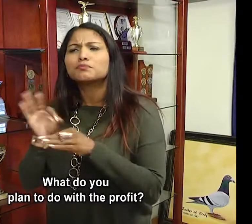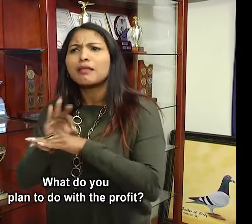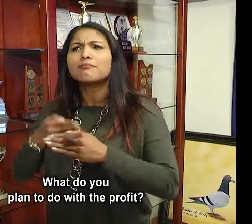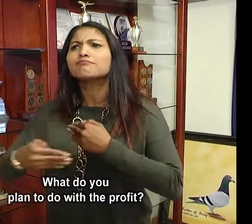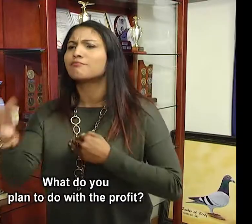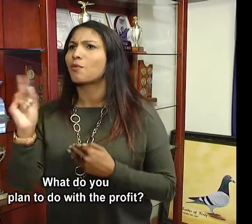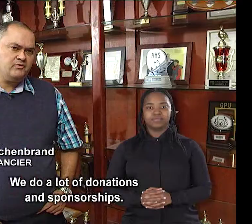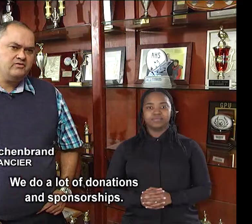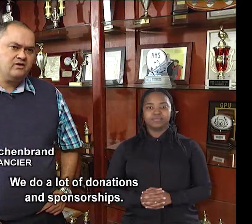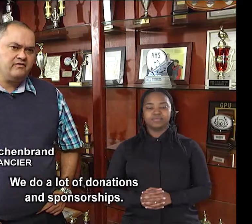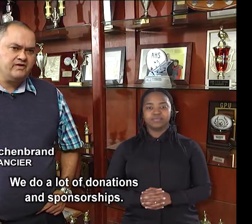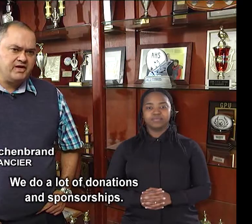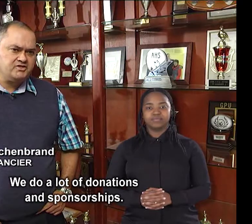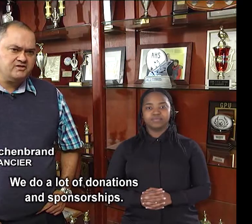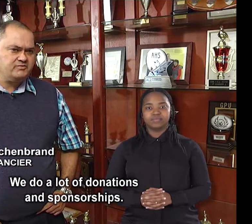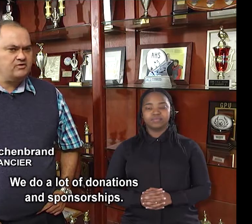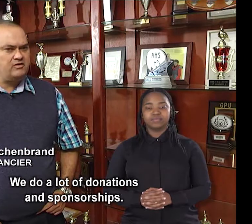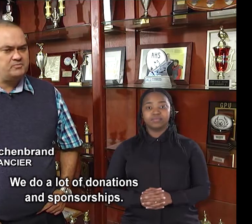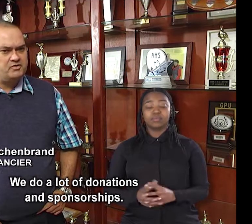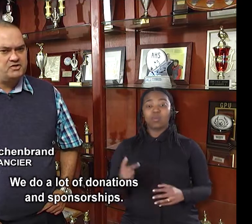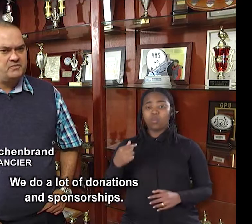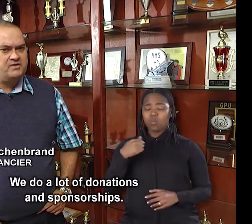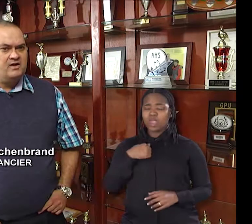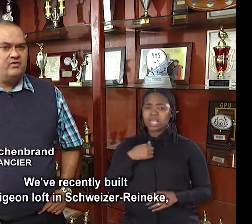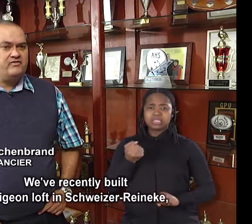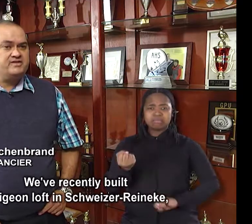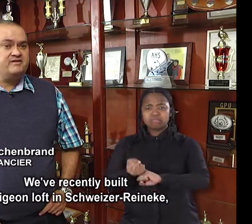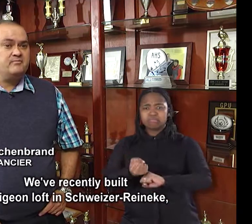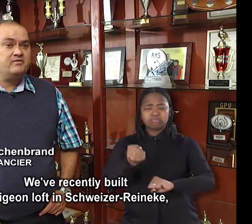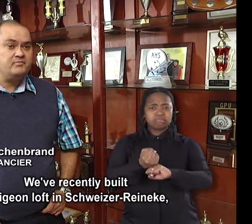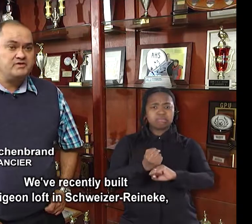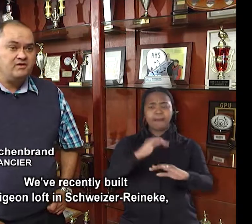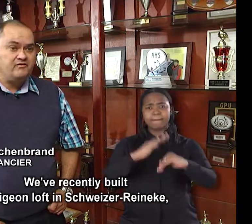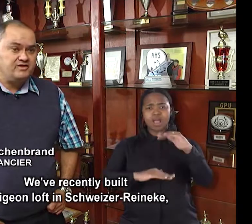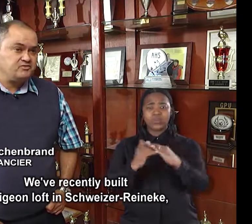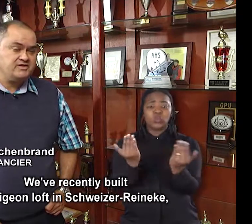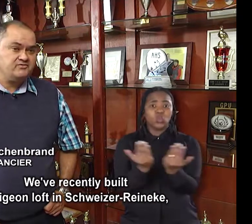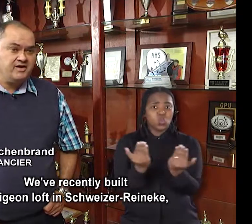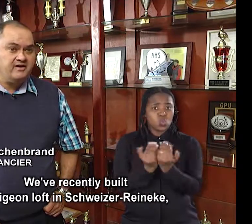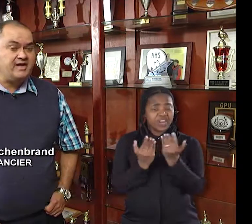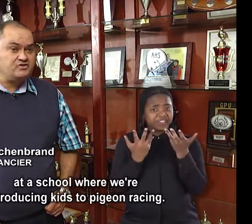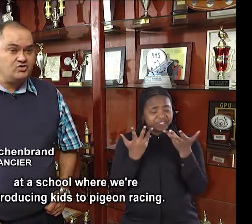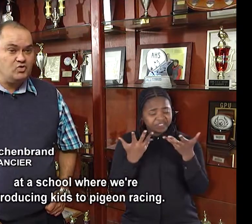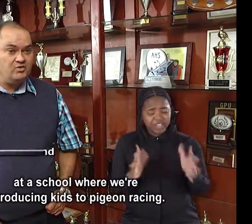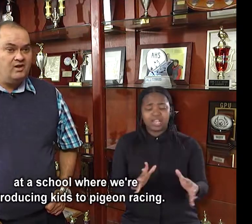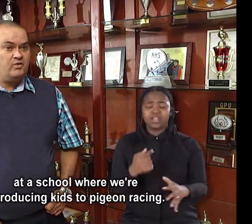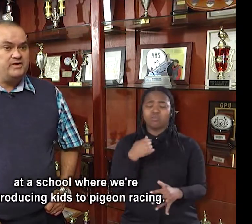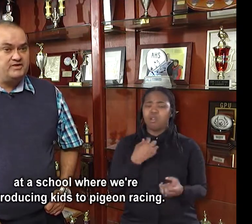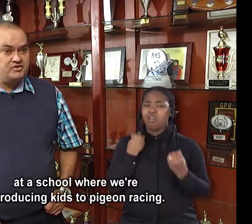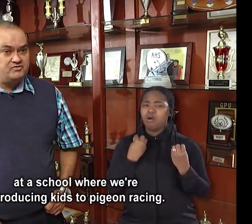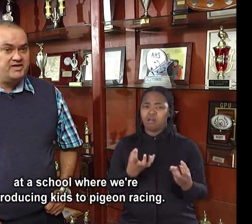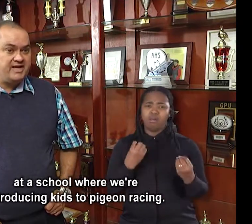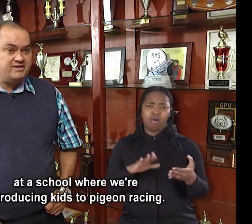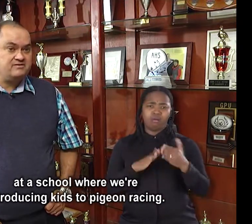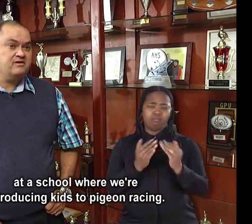profit? We do a lot of donations, we do a lot of sponsorships. We've recently built a pigeon loft at Zwazirenike at a school where